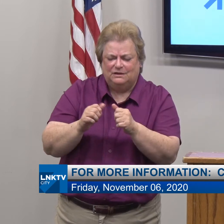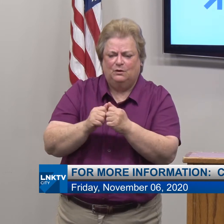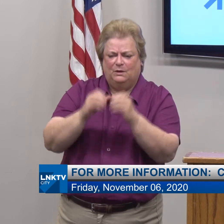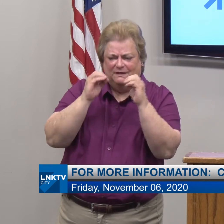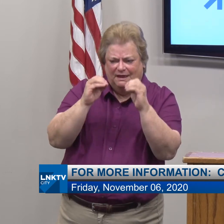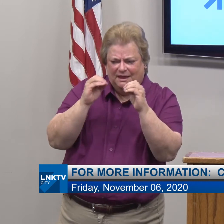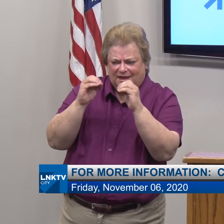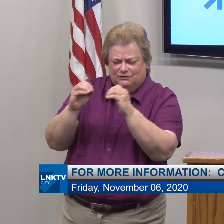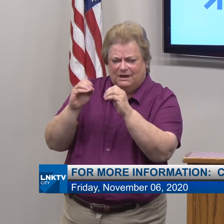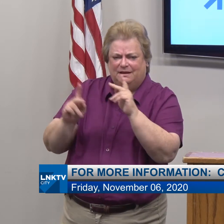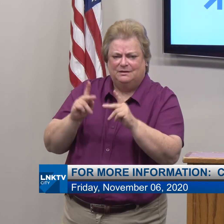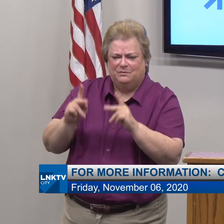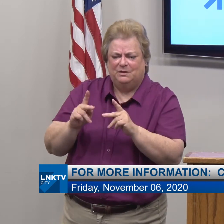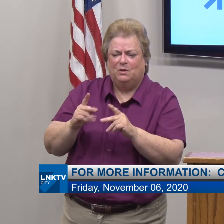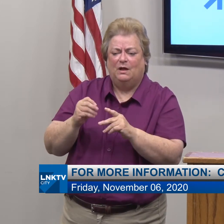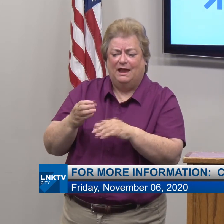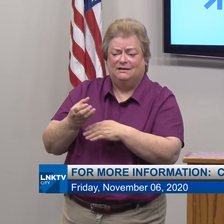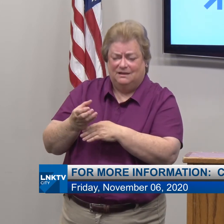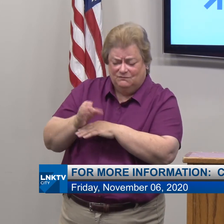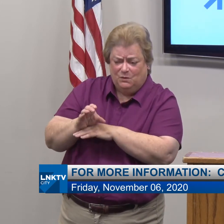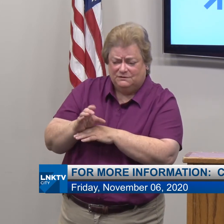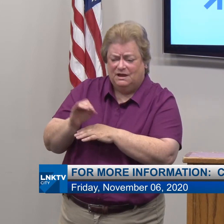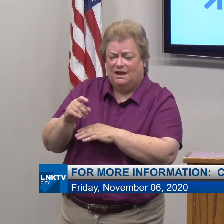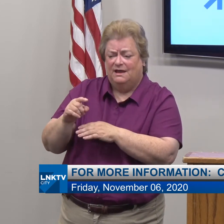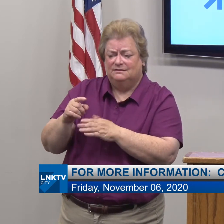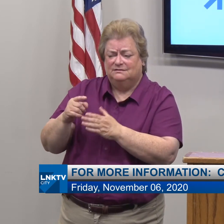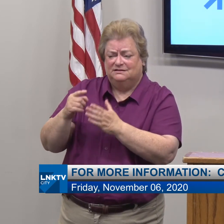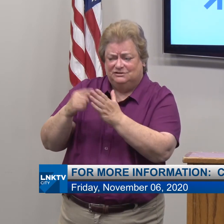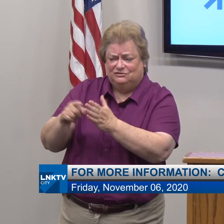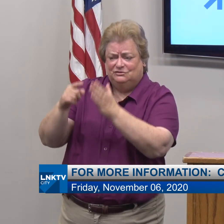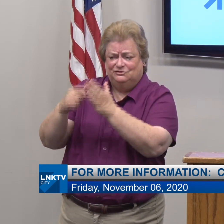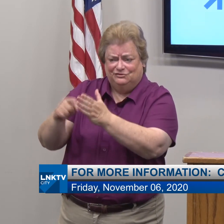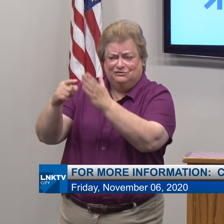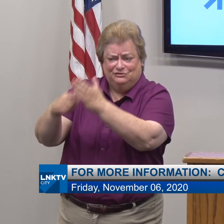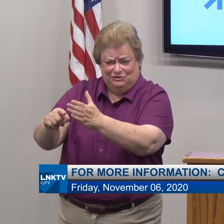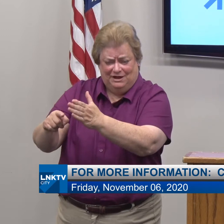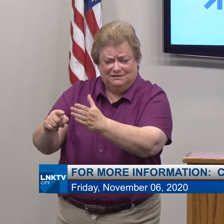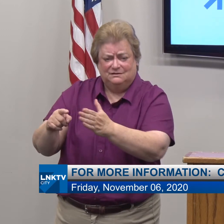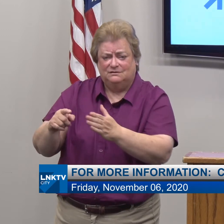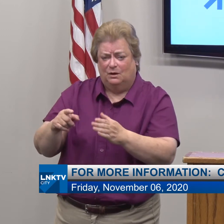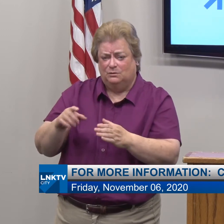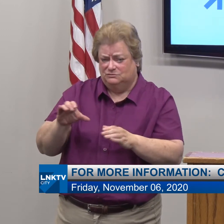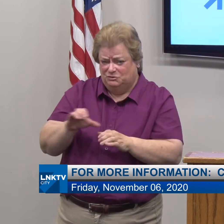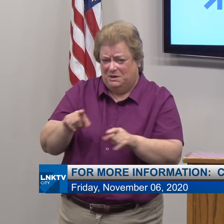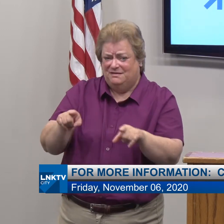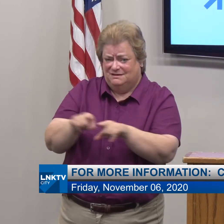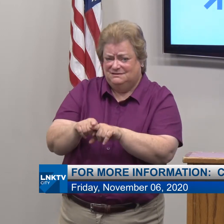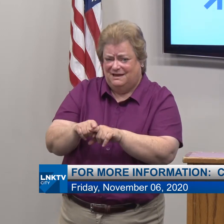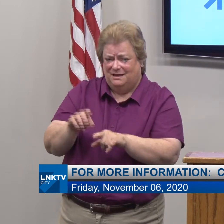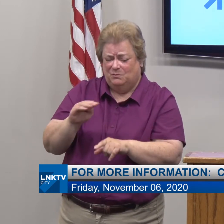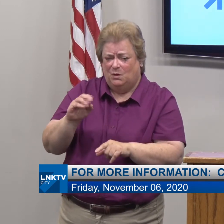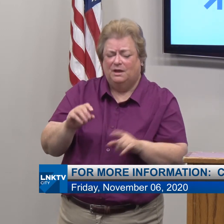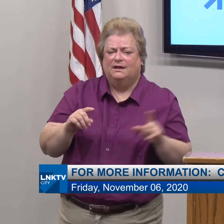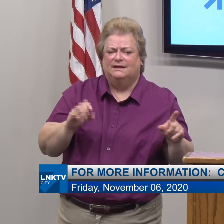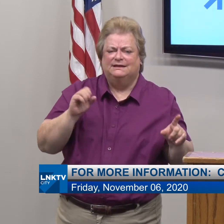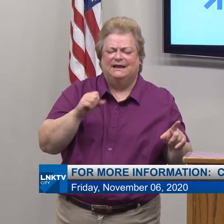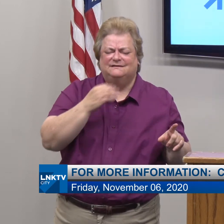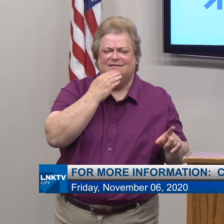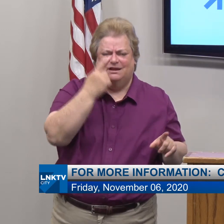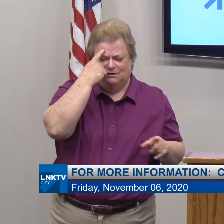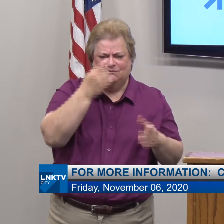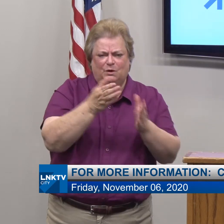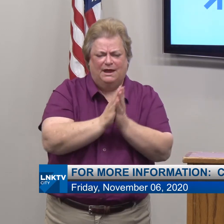then enforcement and spot checks? I mean, is that kind of the same MO? Yeah, thank you for asking that.